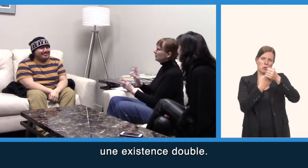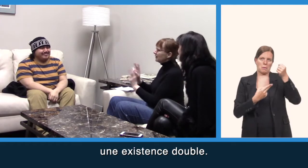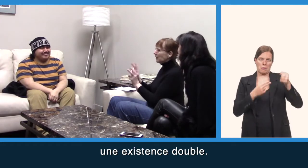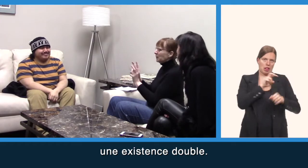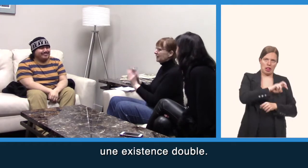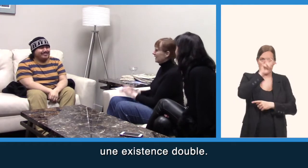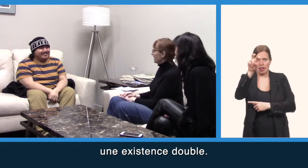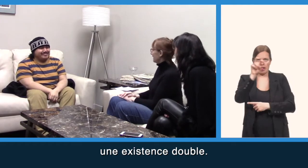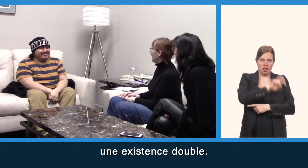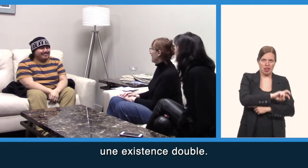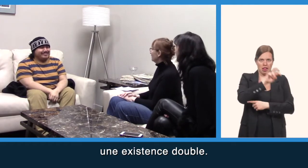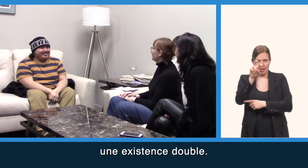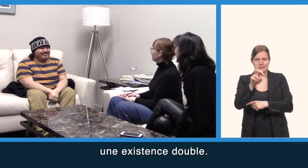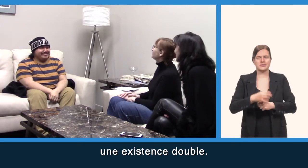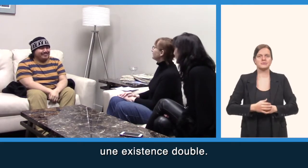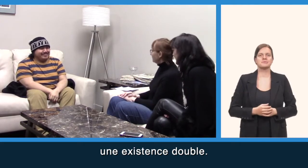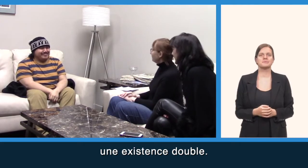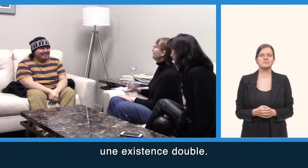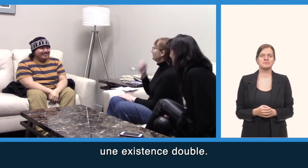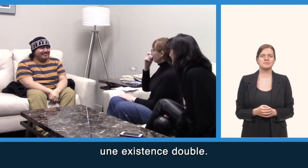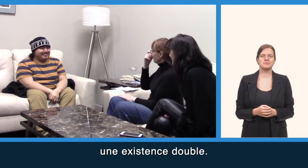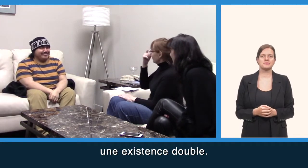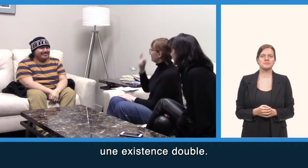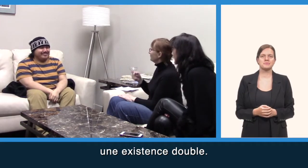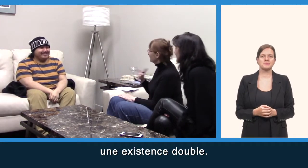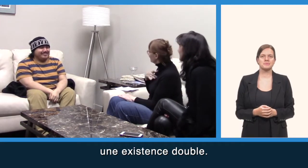Mhm. Double existence.